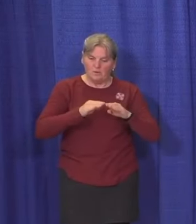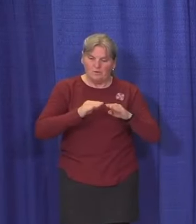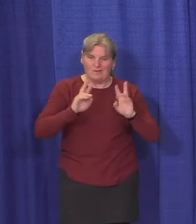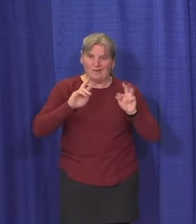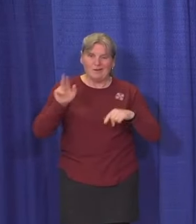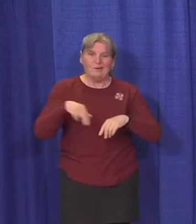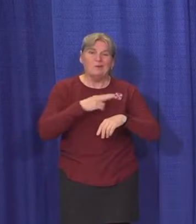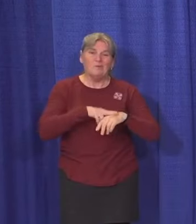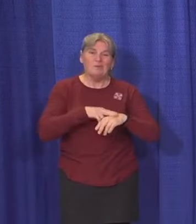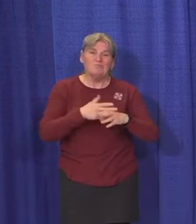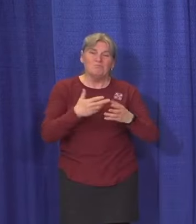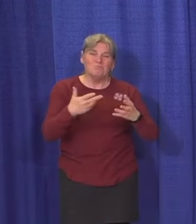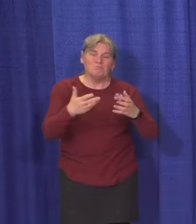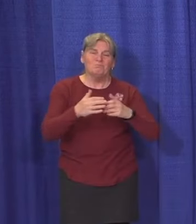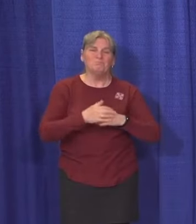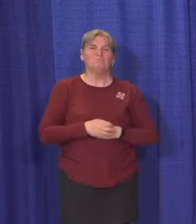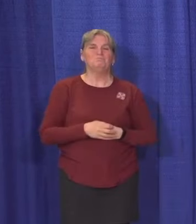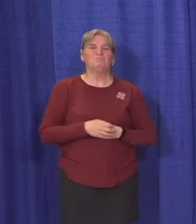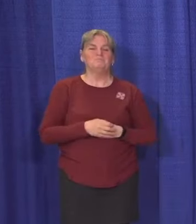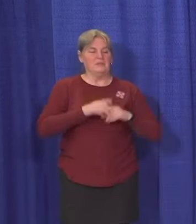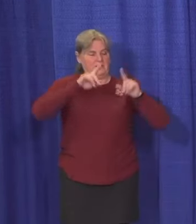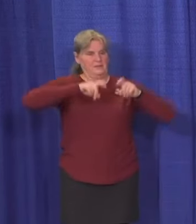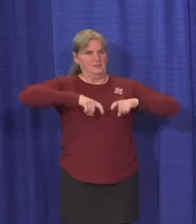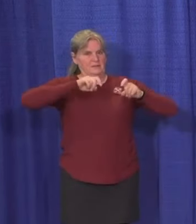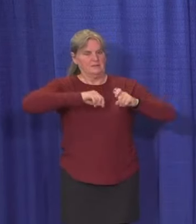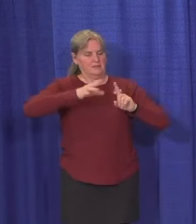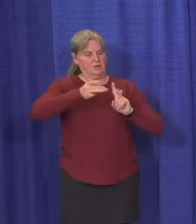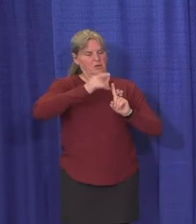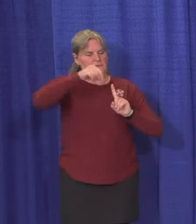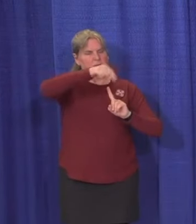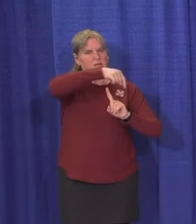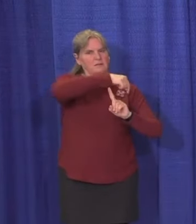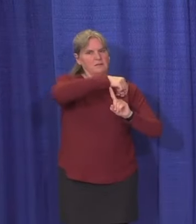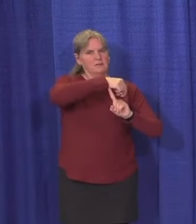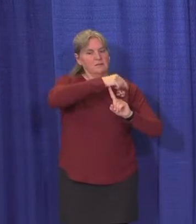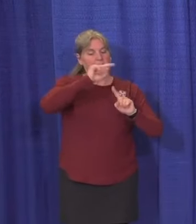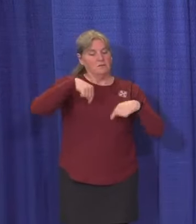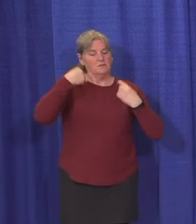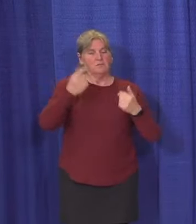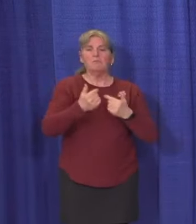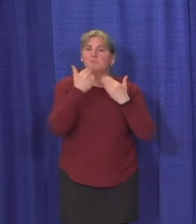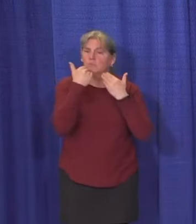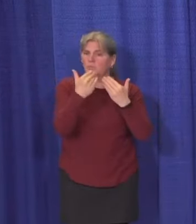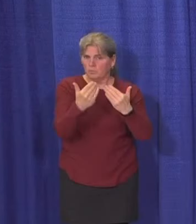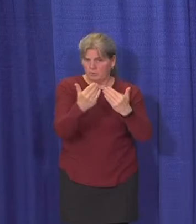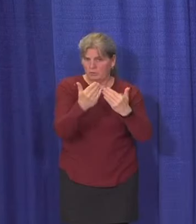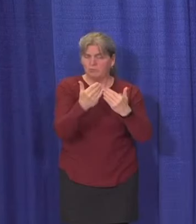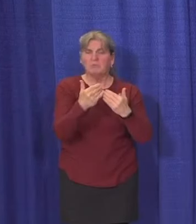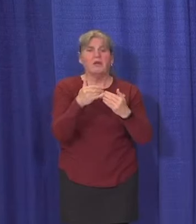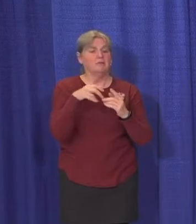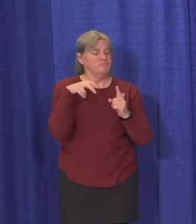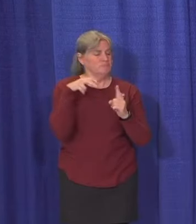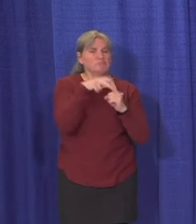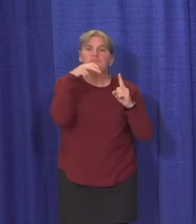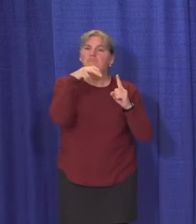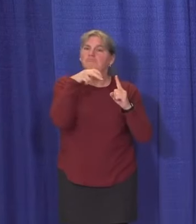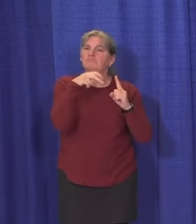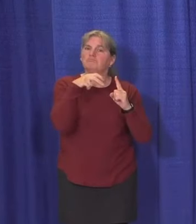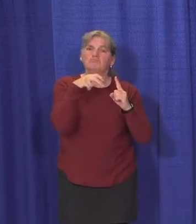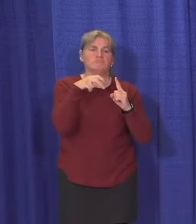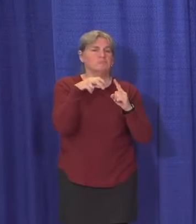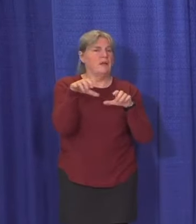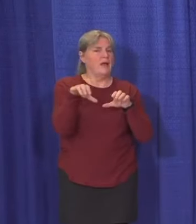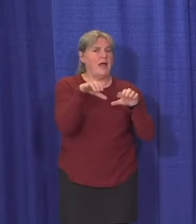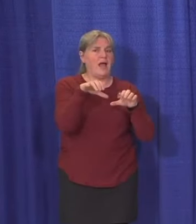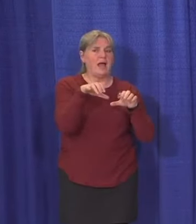With testing and contact tracing, we have to date done well and we have been able to contain any active